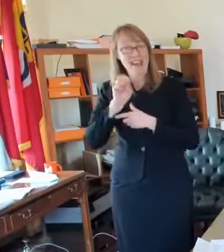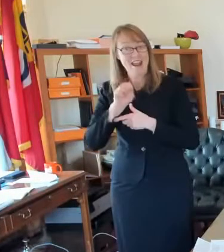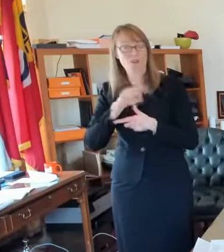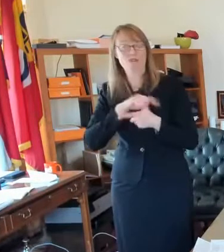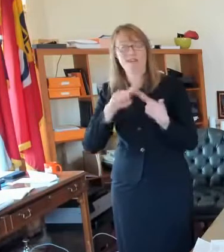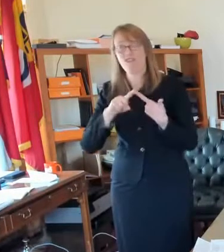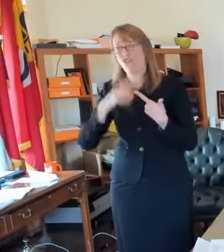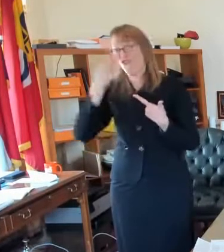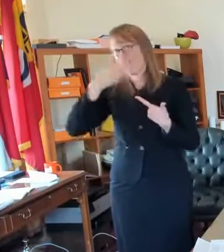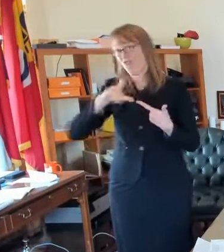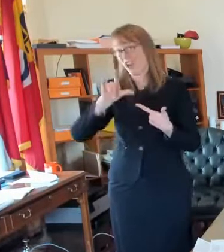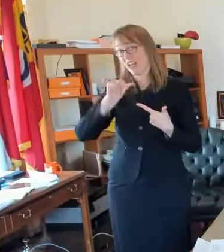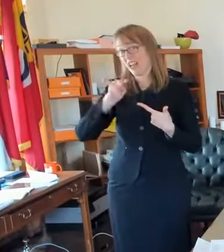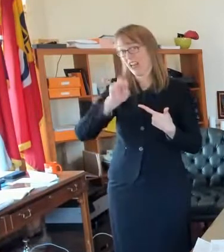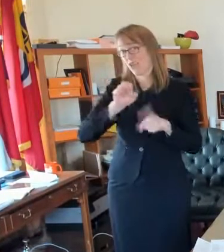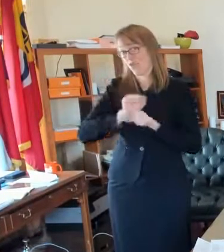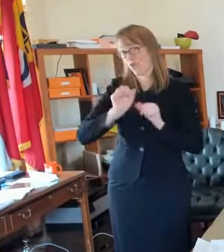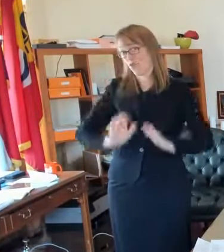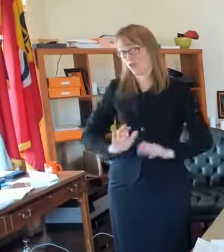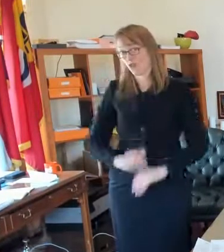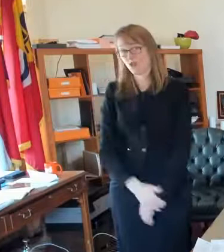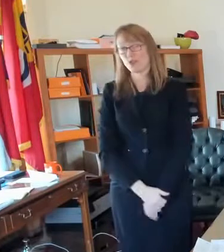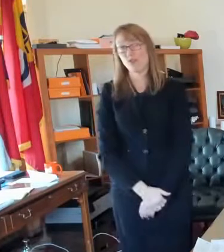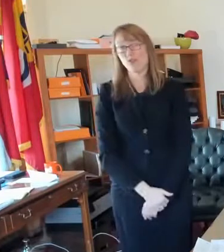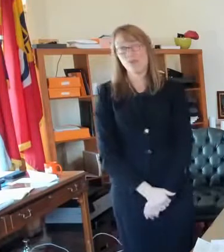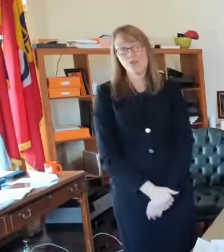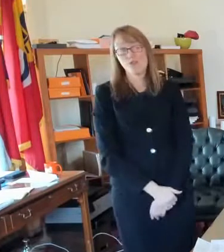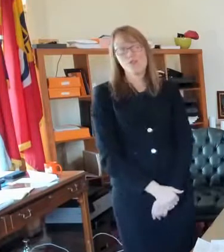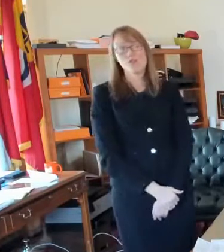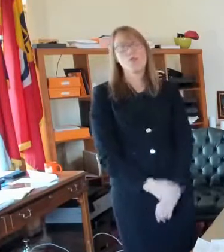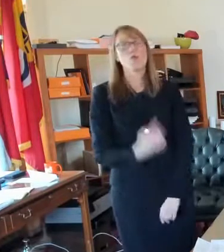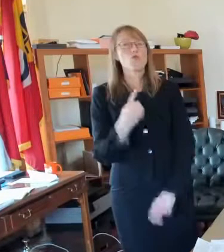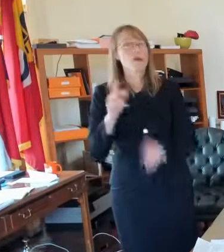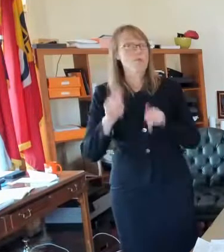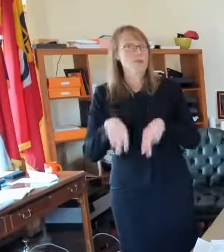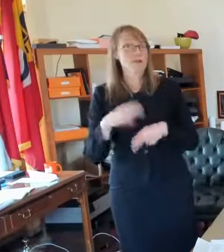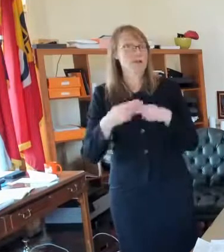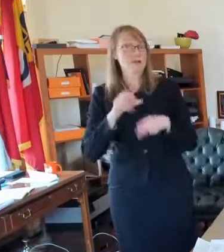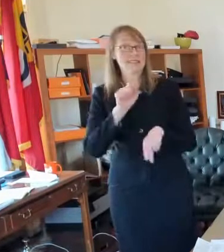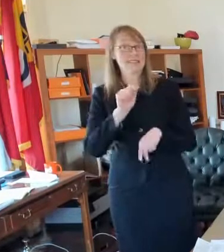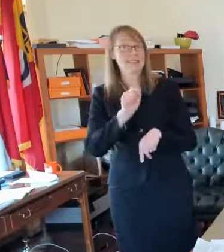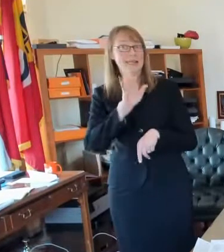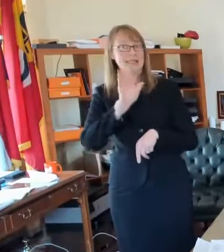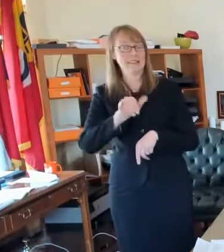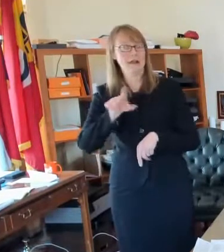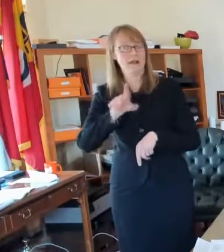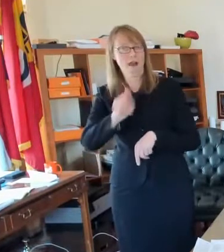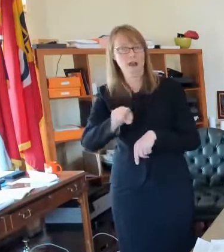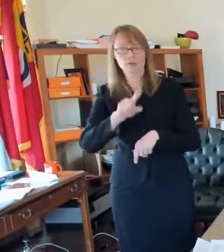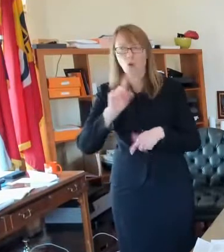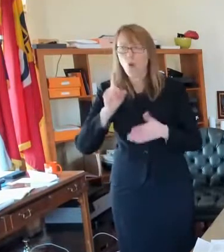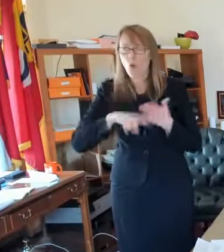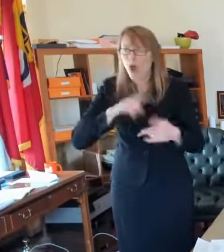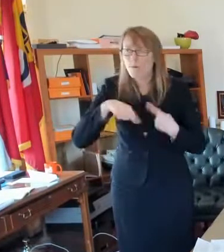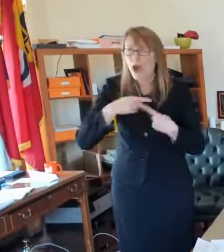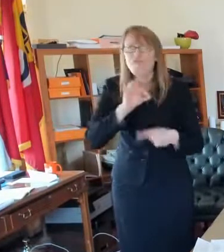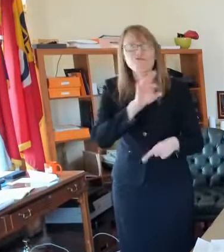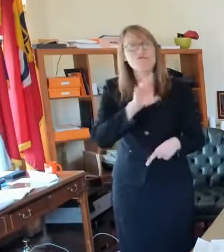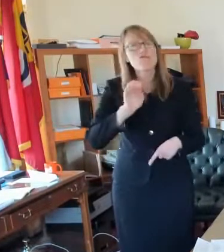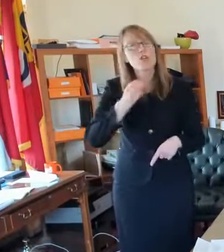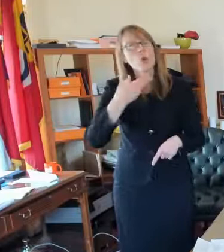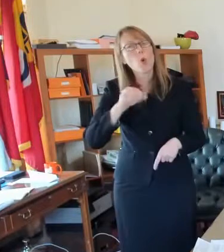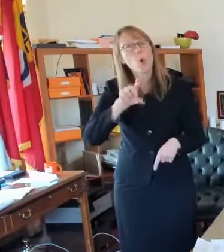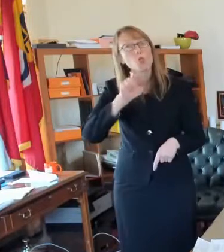Other questions and topics we got. Stacy's watching and asks about freeholders, Mayor. Did you get